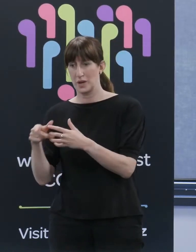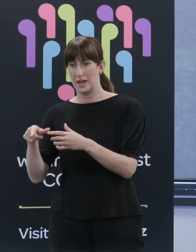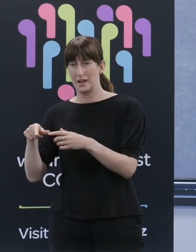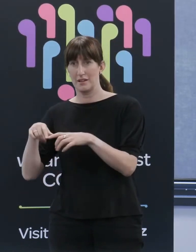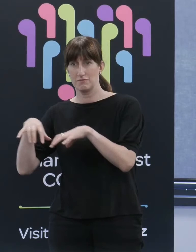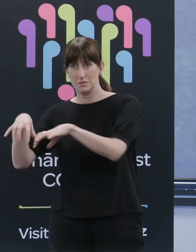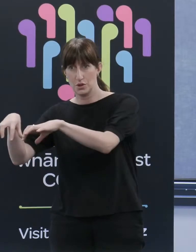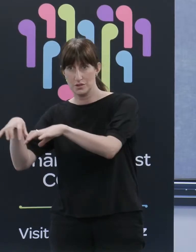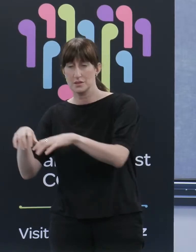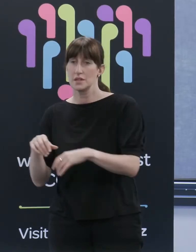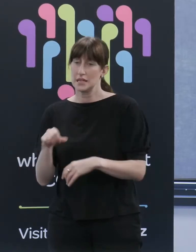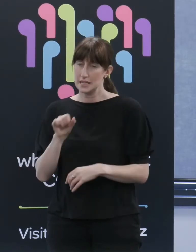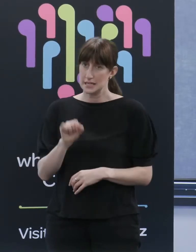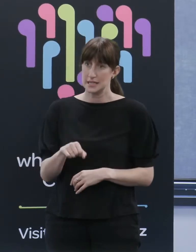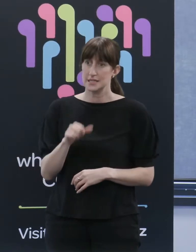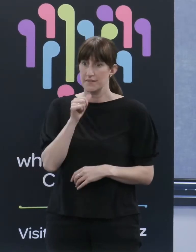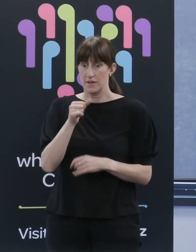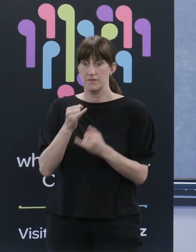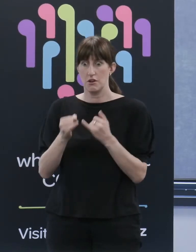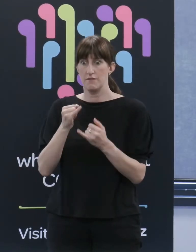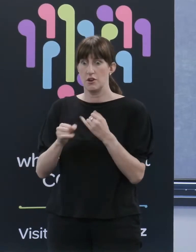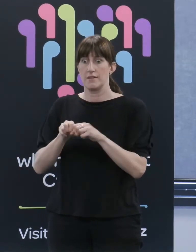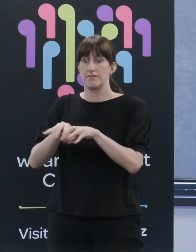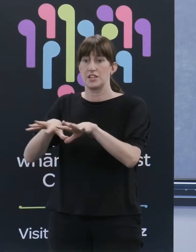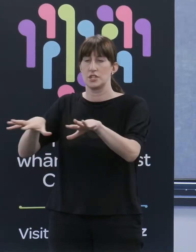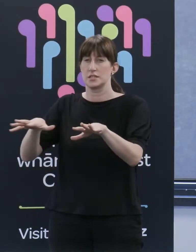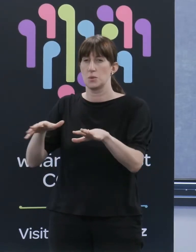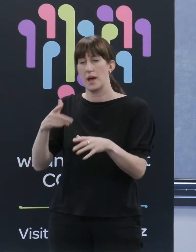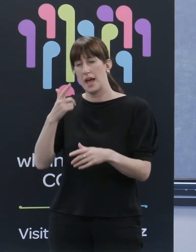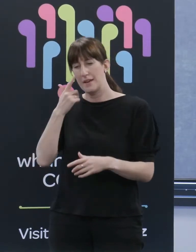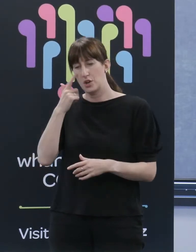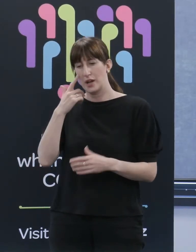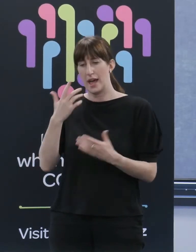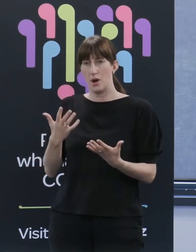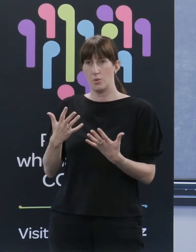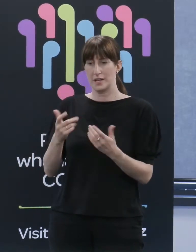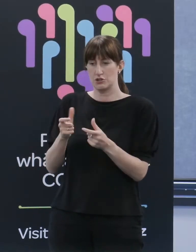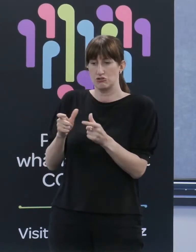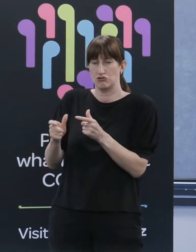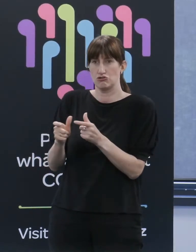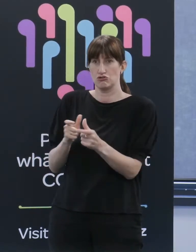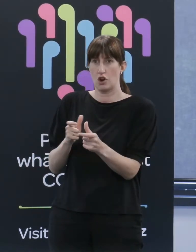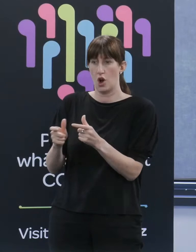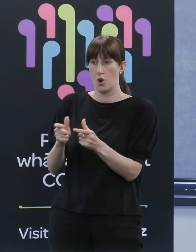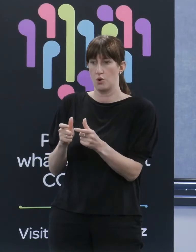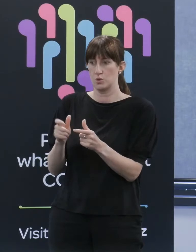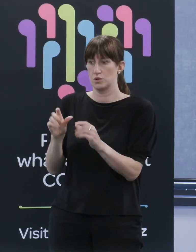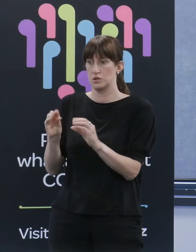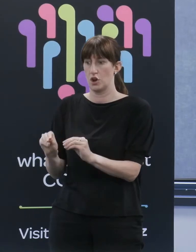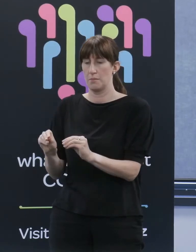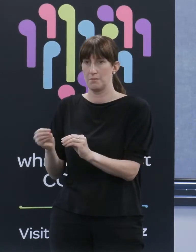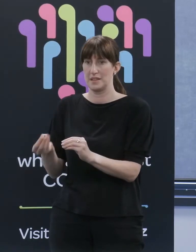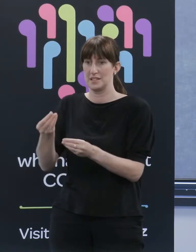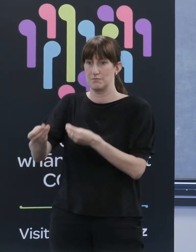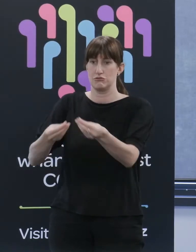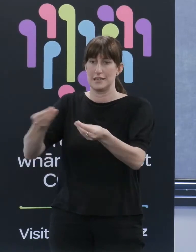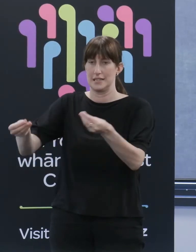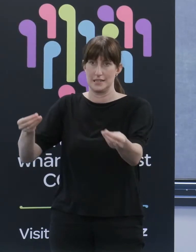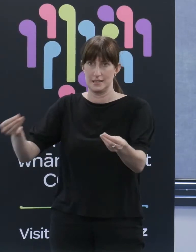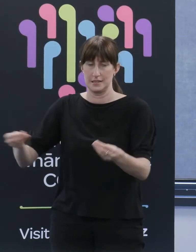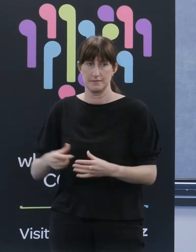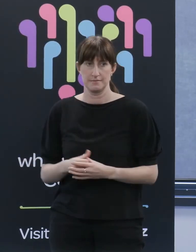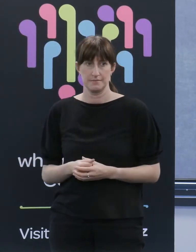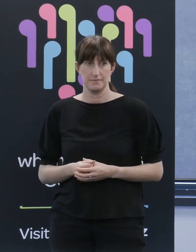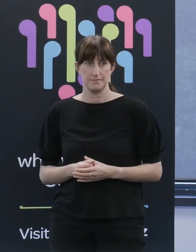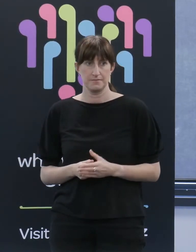is more and more infectious, we have to look at those public health control measures which stop it from spreading from one person to another. There's been